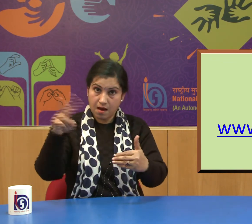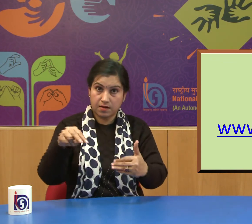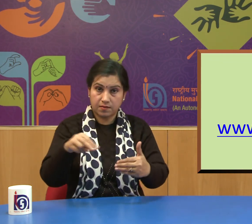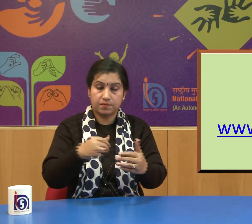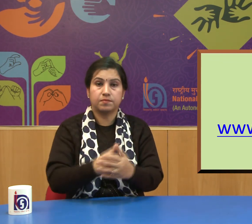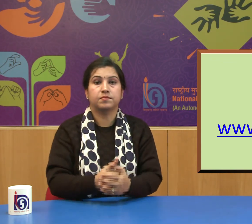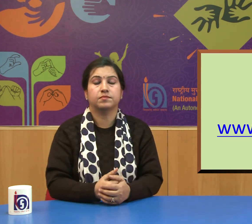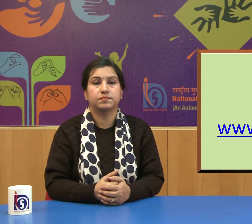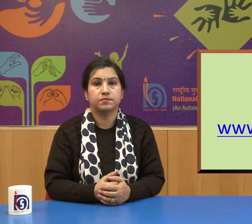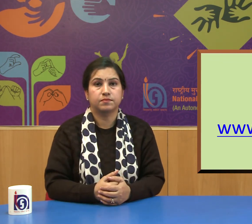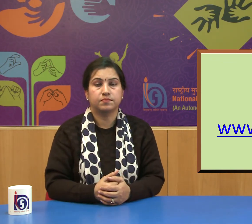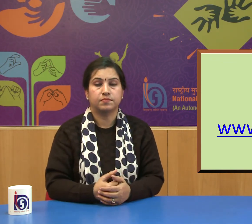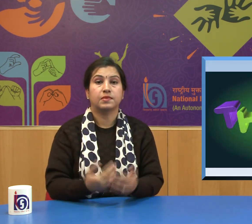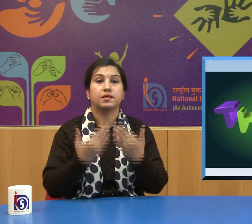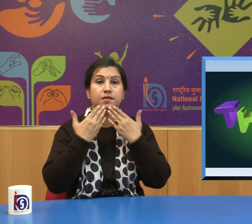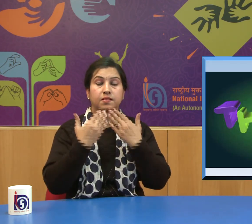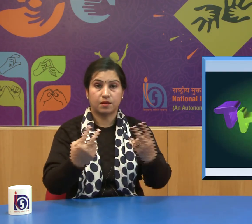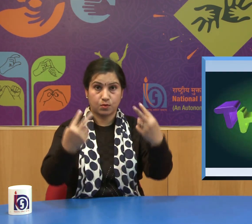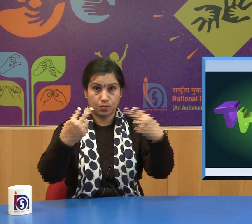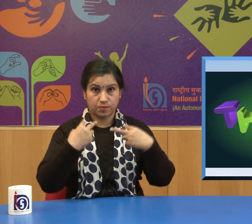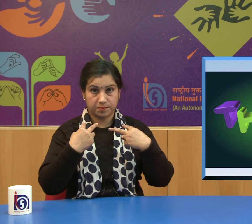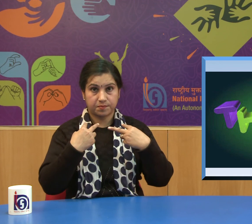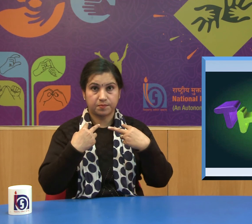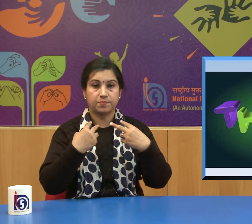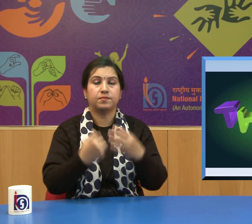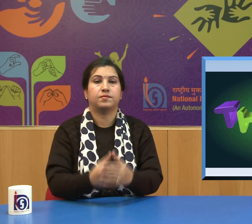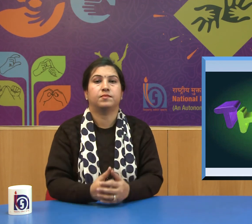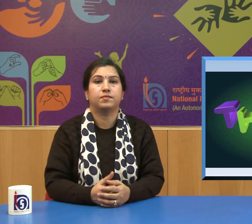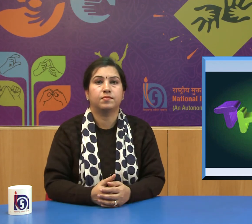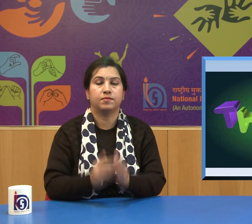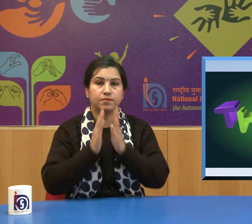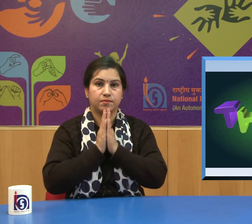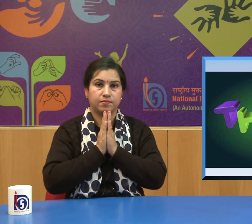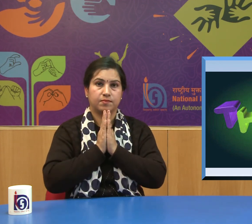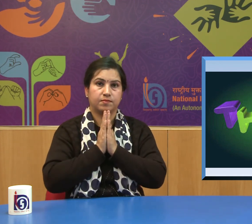Thanks for watching. Namaskar.